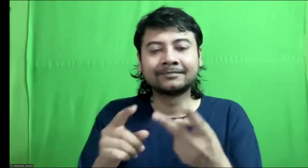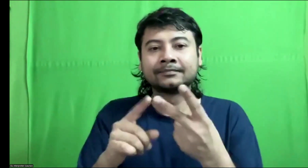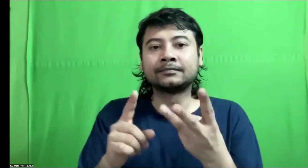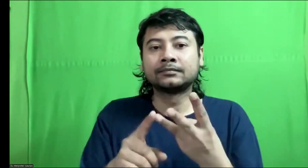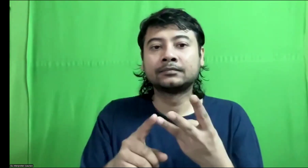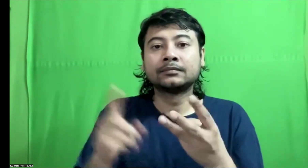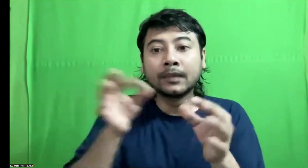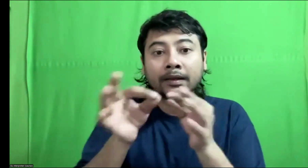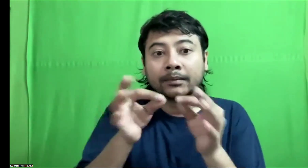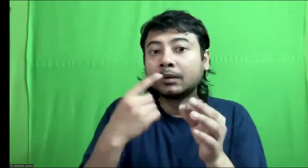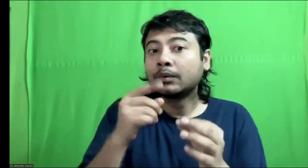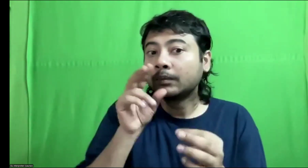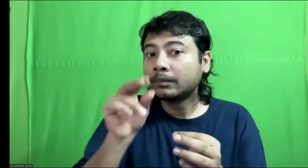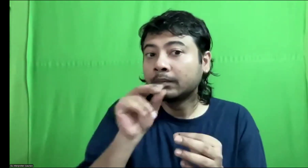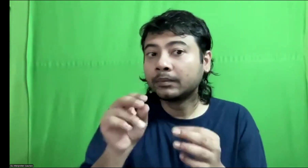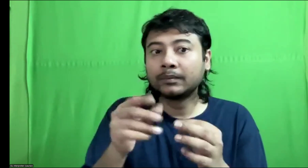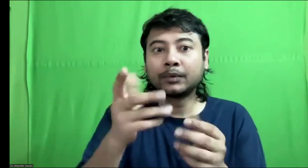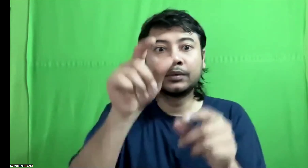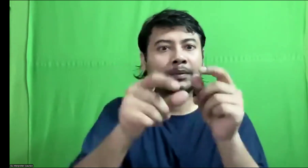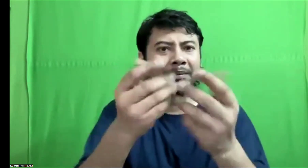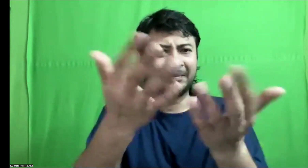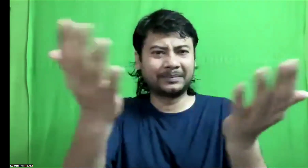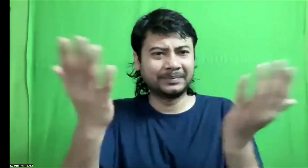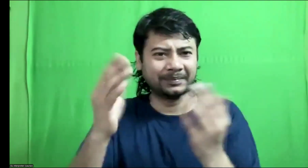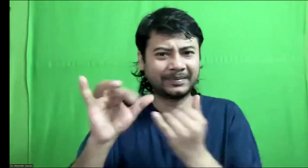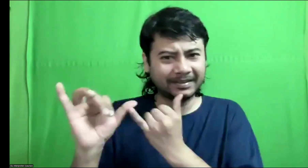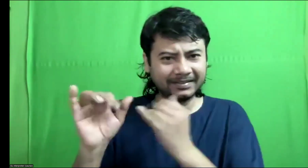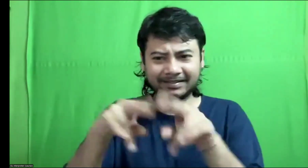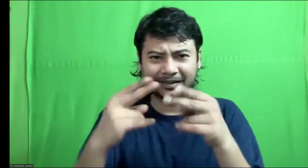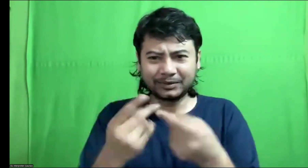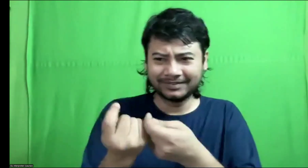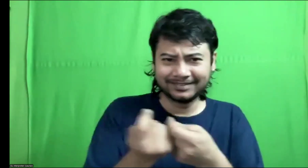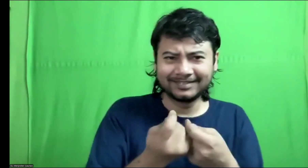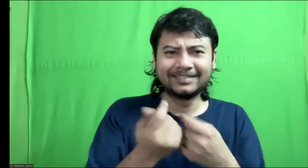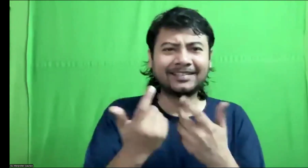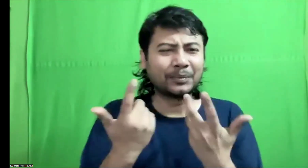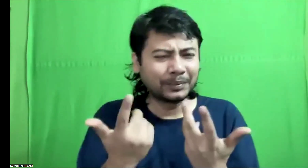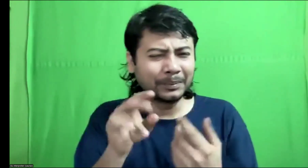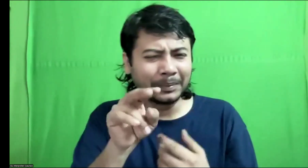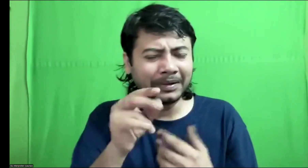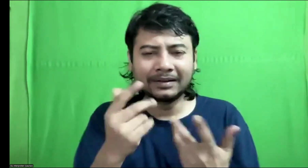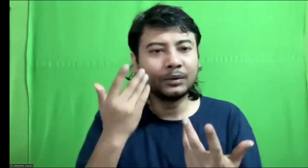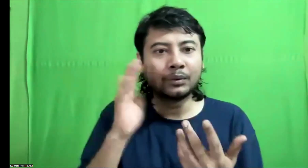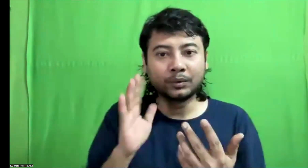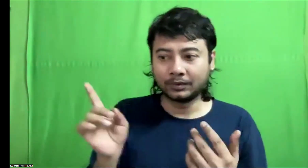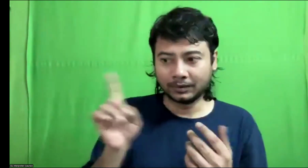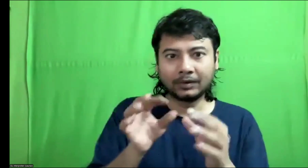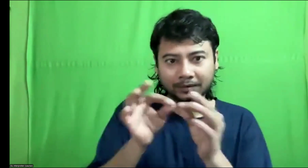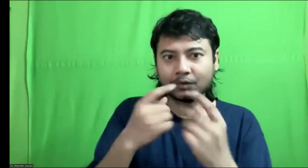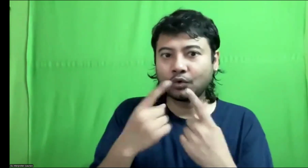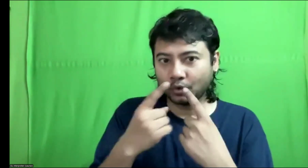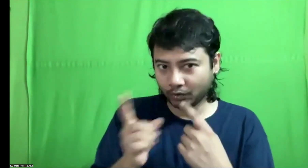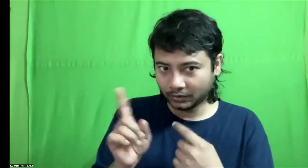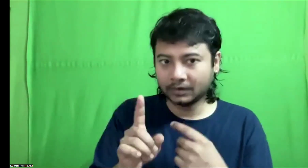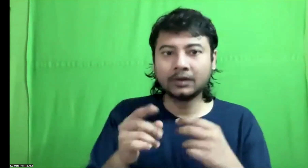other individually. Individually, if you want to do, you have to do it in your own house. You can invite your neighbors and friends and